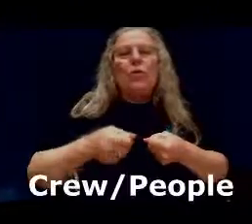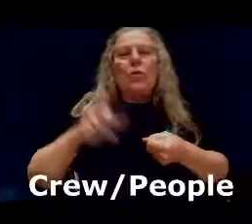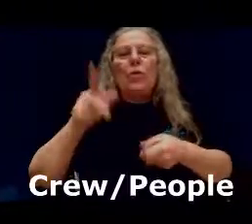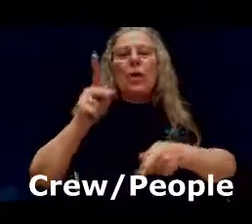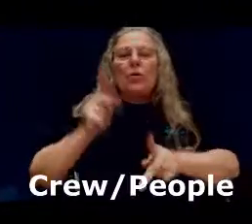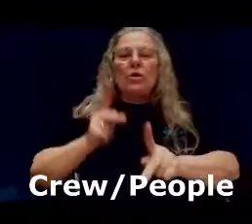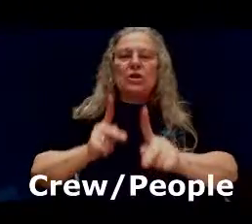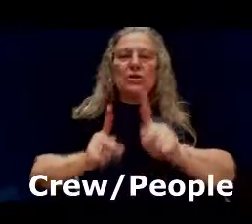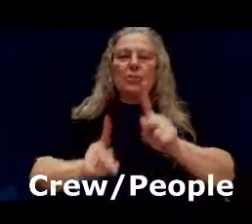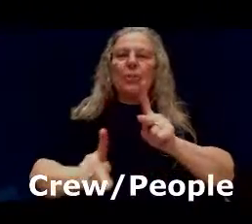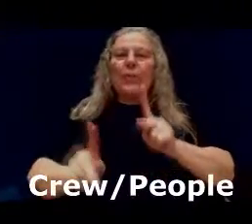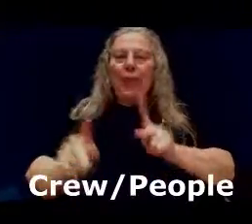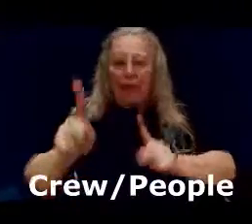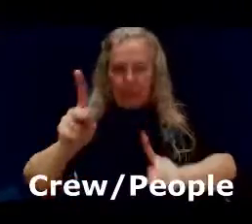crew, which is people.